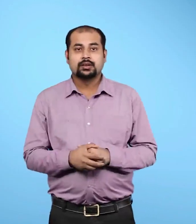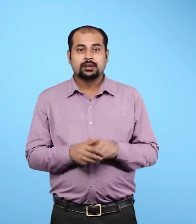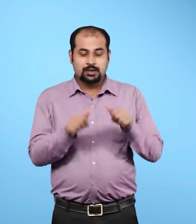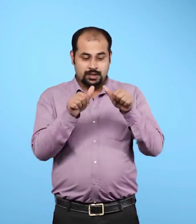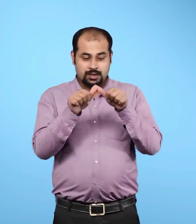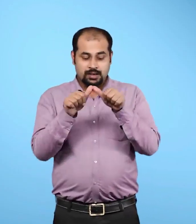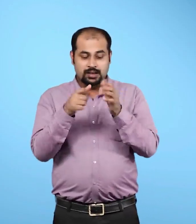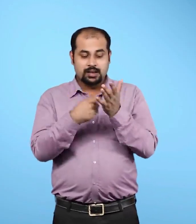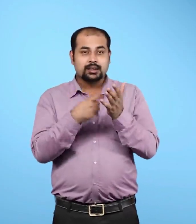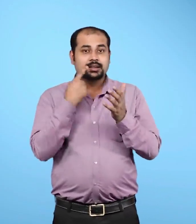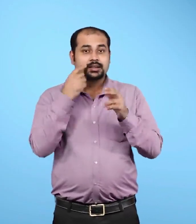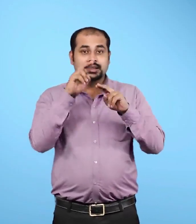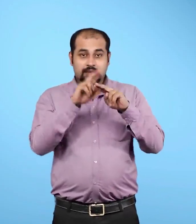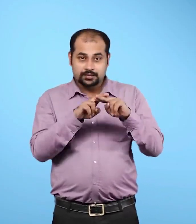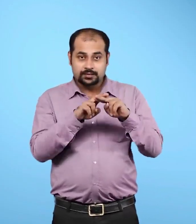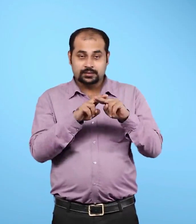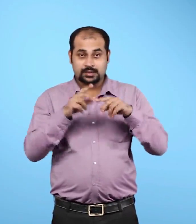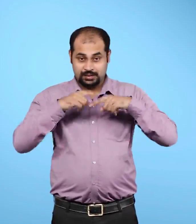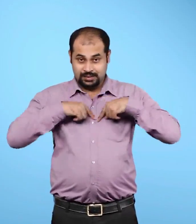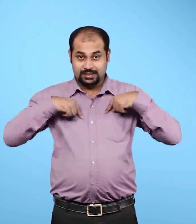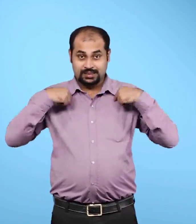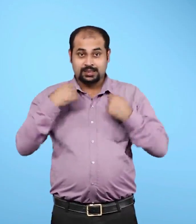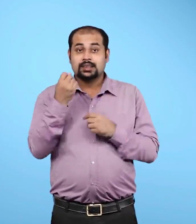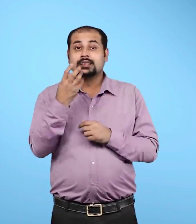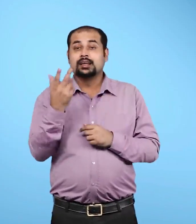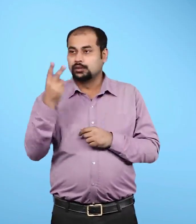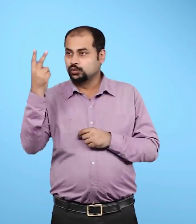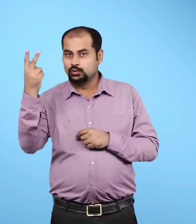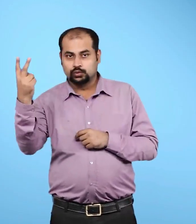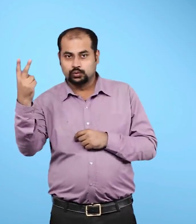If Arif has 2 necklaces and 4 loose beads,